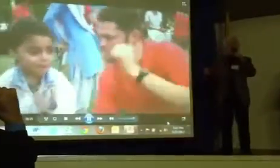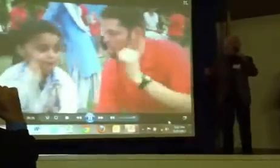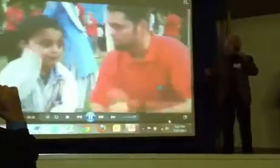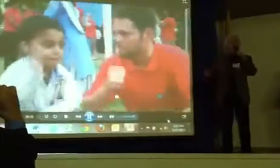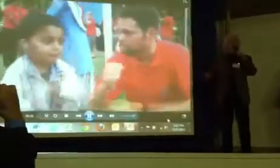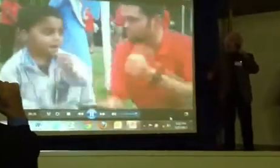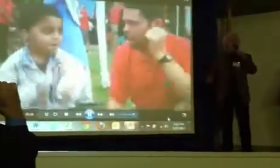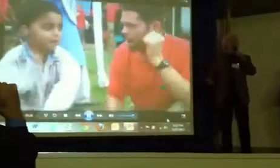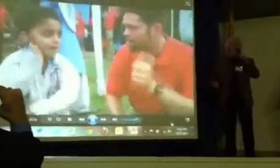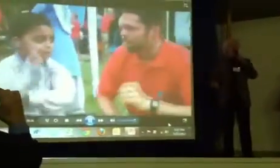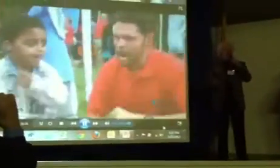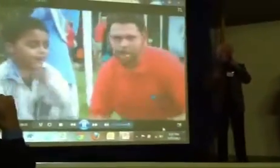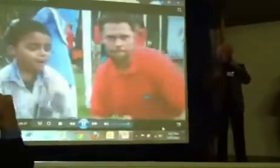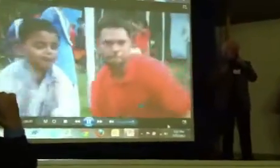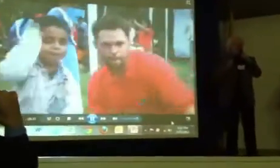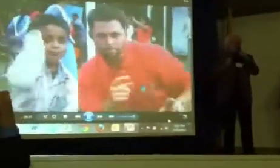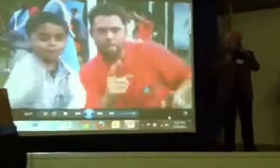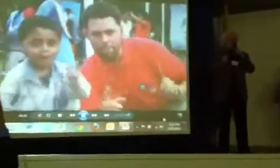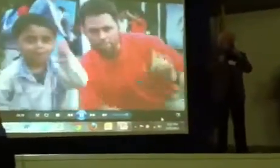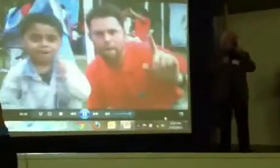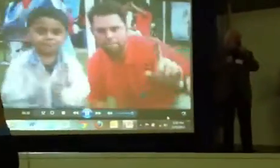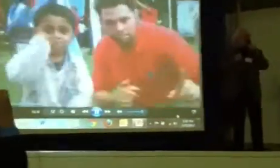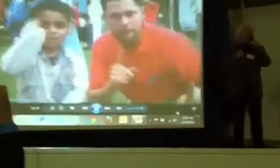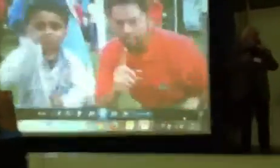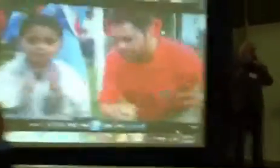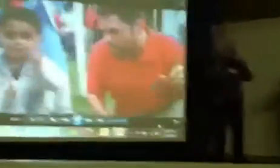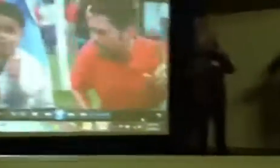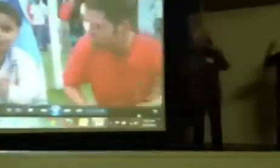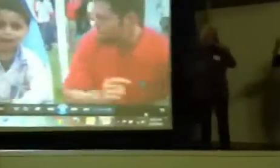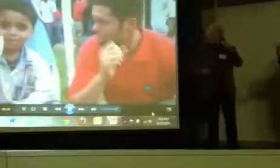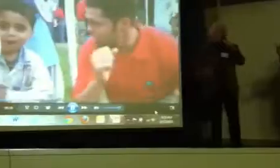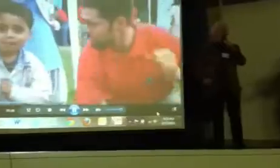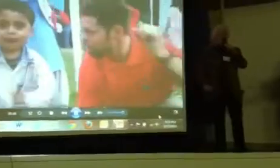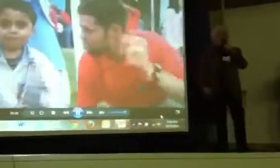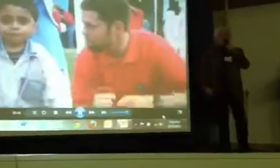run where the brave dare not go,